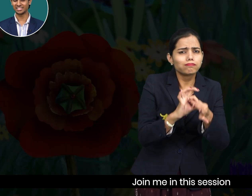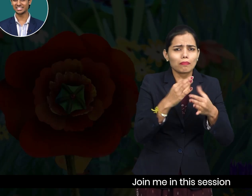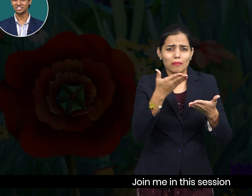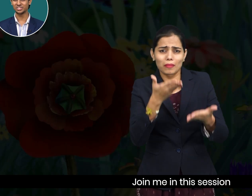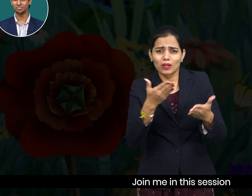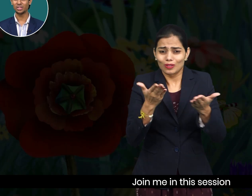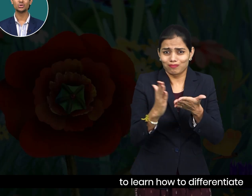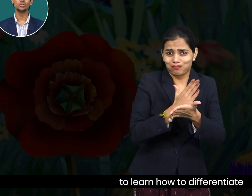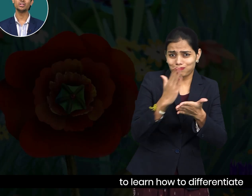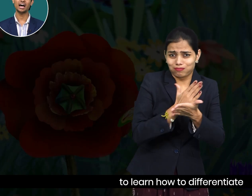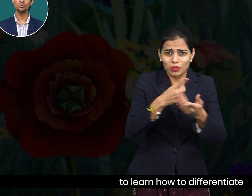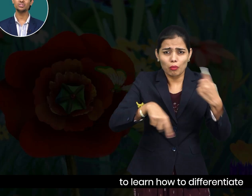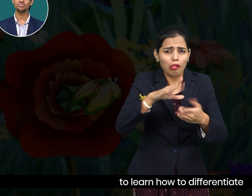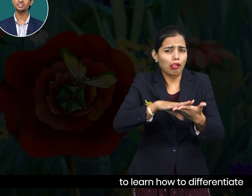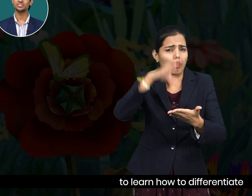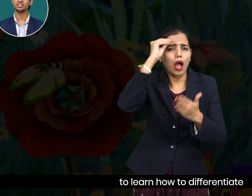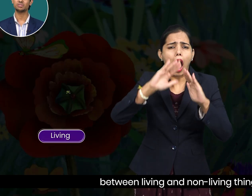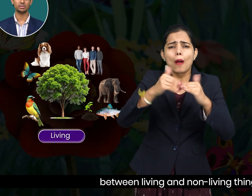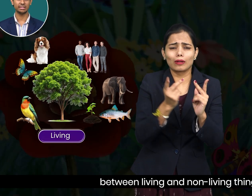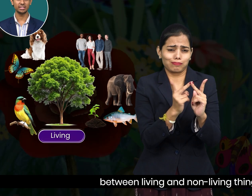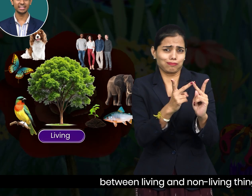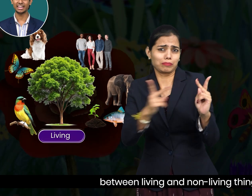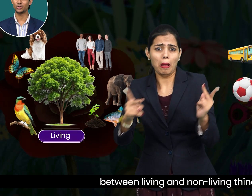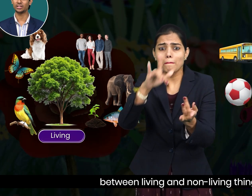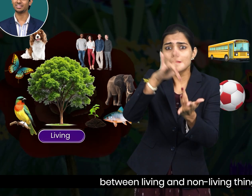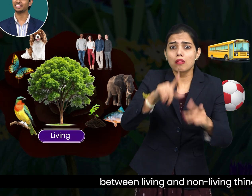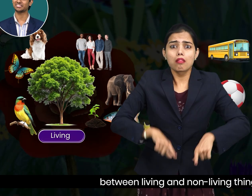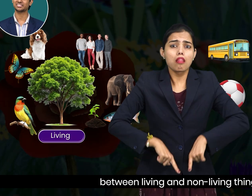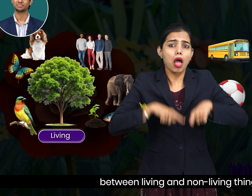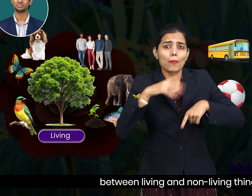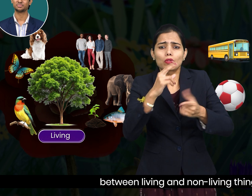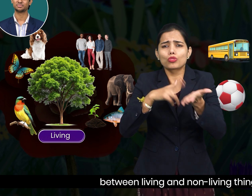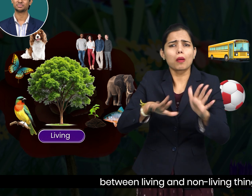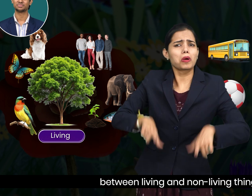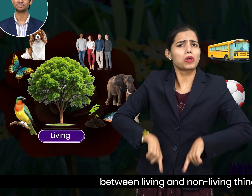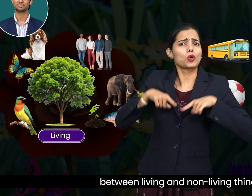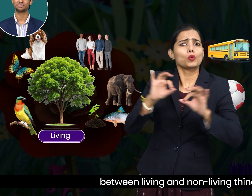Join me in this session to learn how to differentiate between living and non-living things.